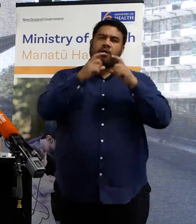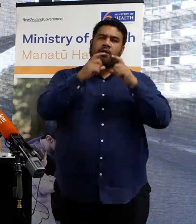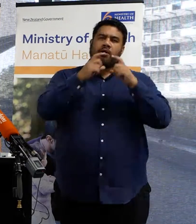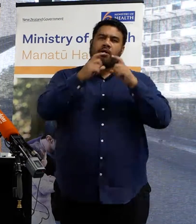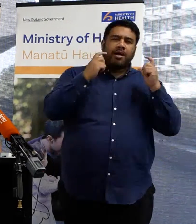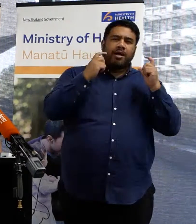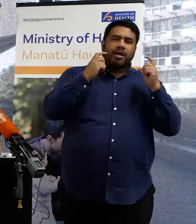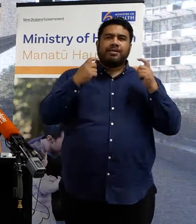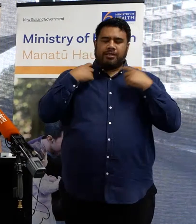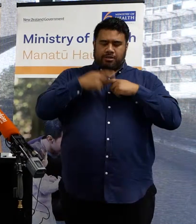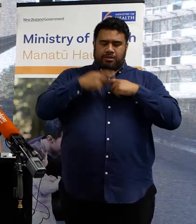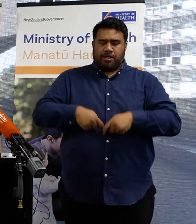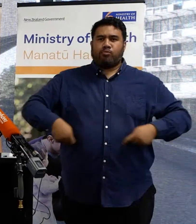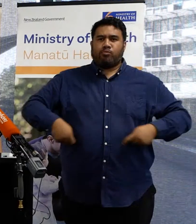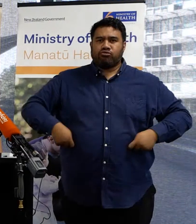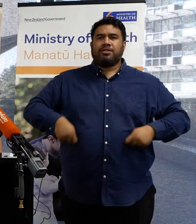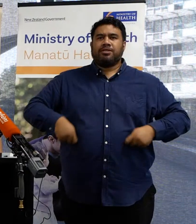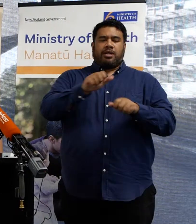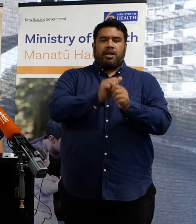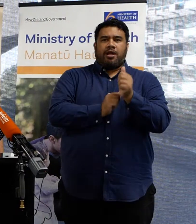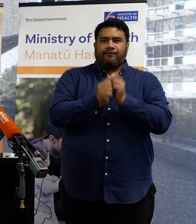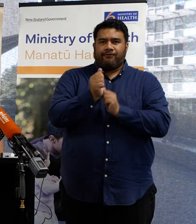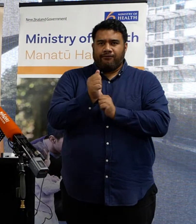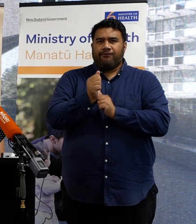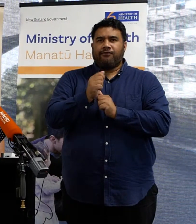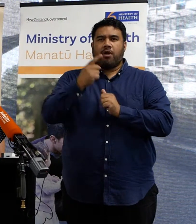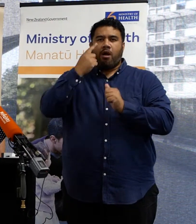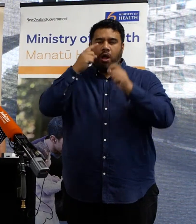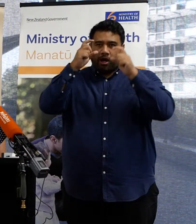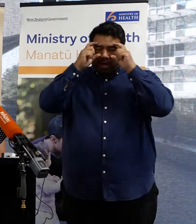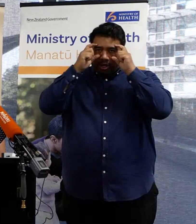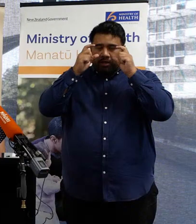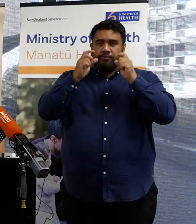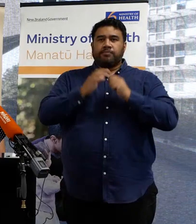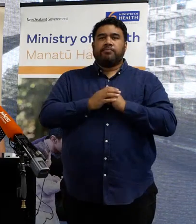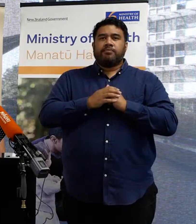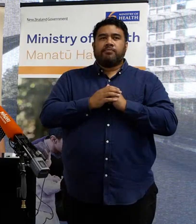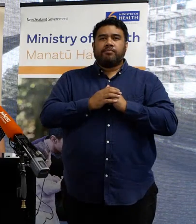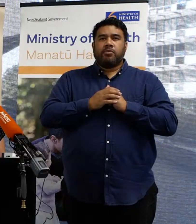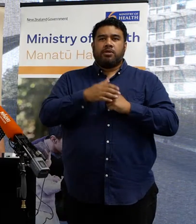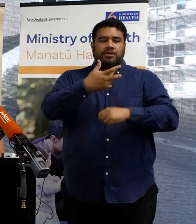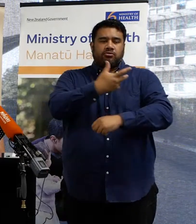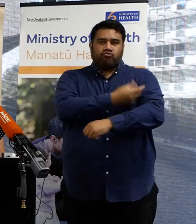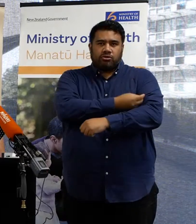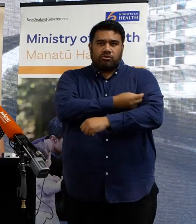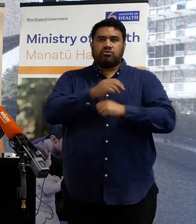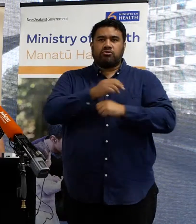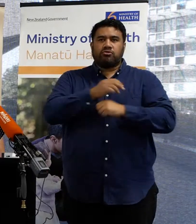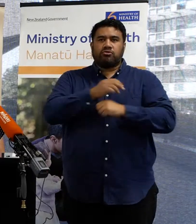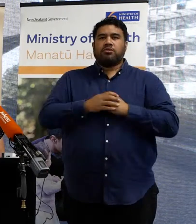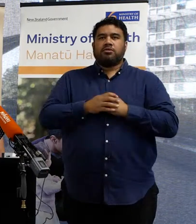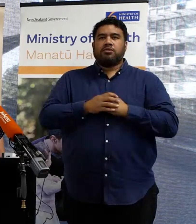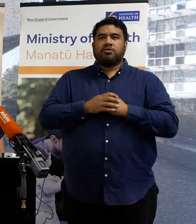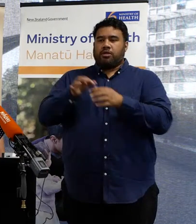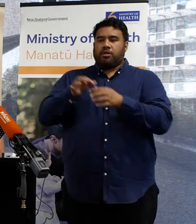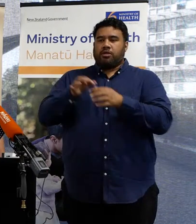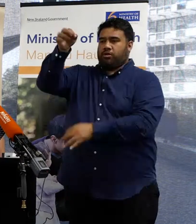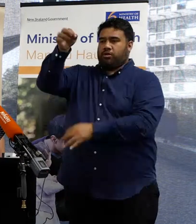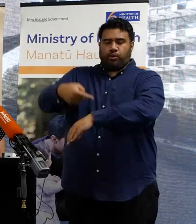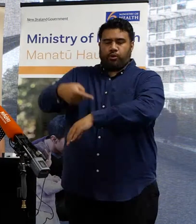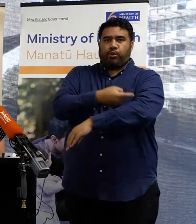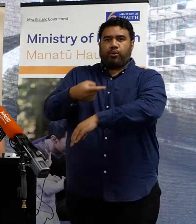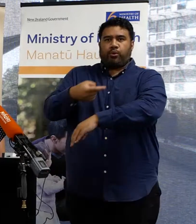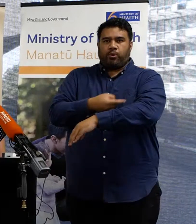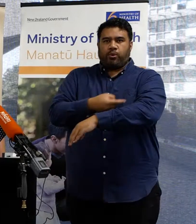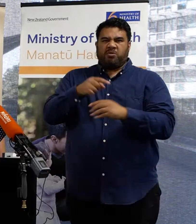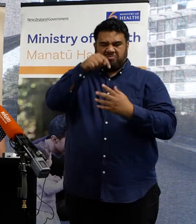masks, aprons, gloves, eye protection, and other clinical equipment such as syringes and IV fluids.